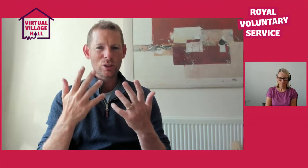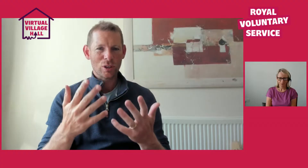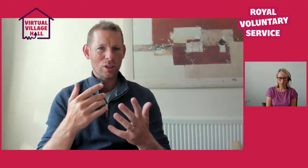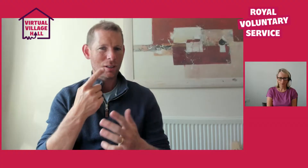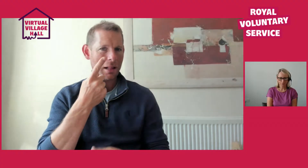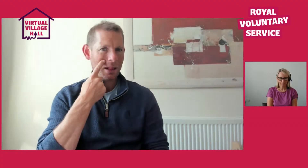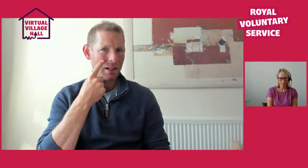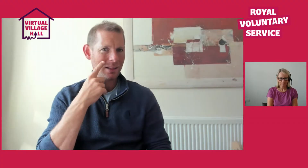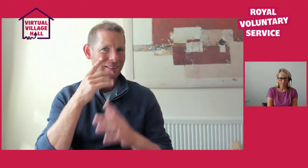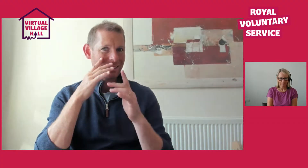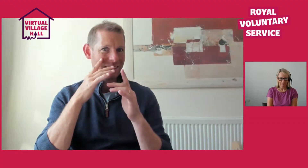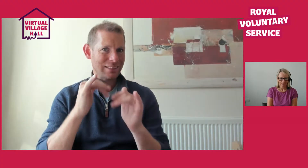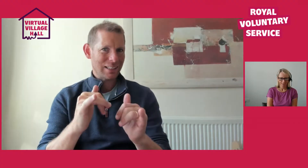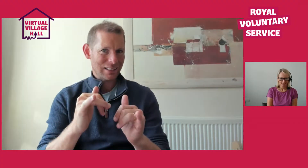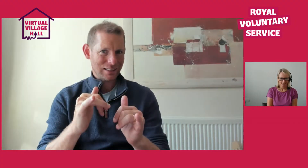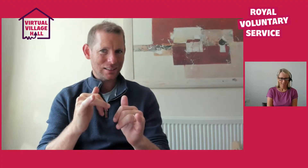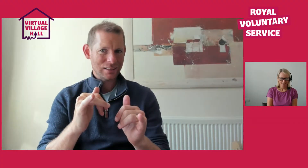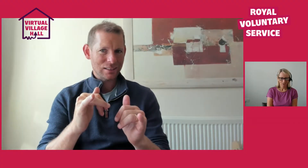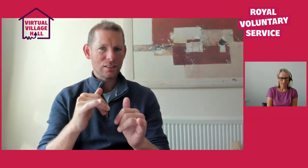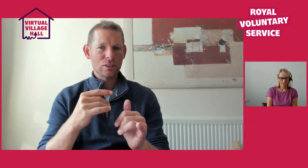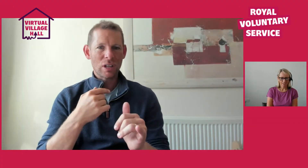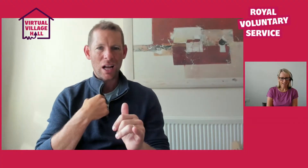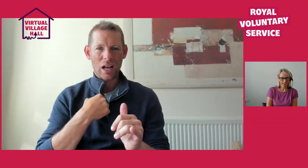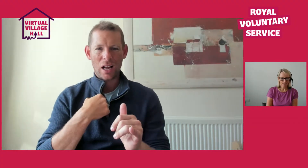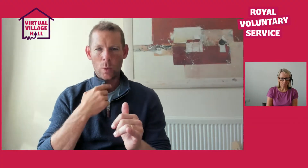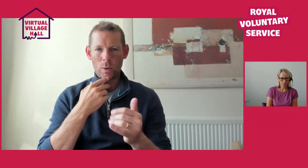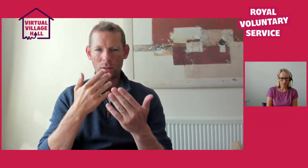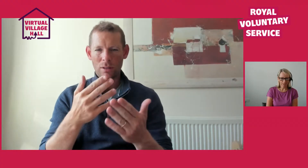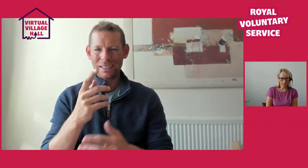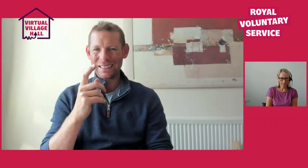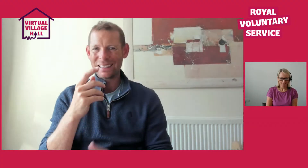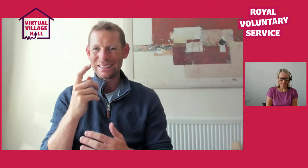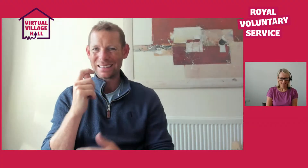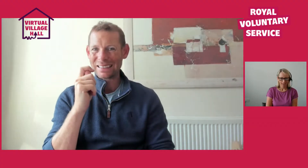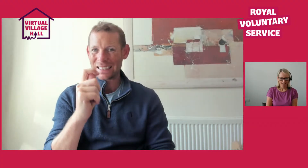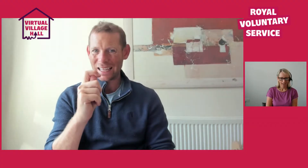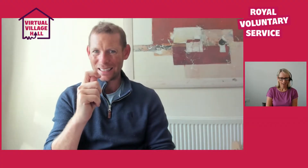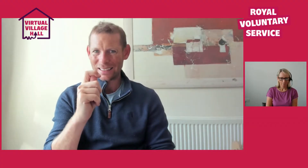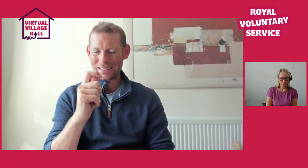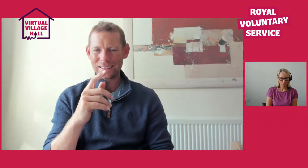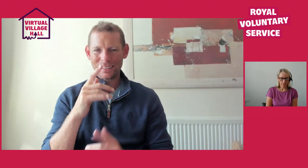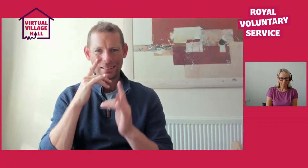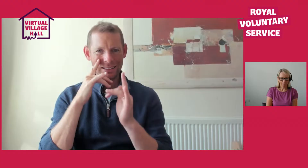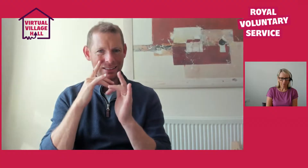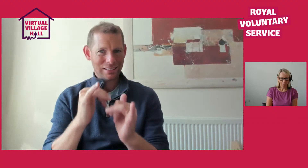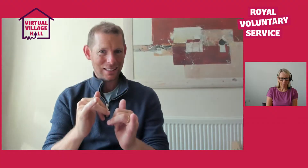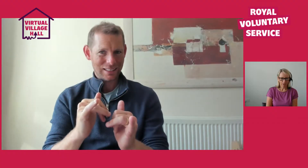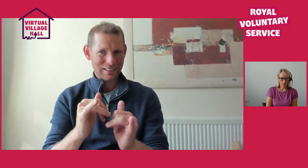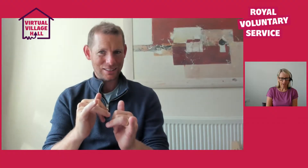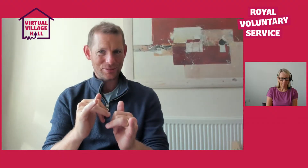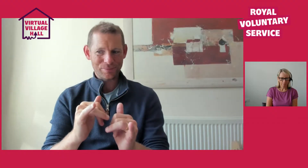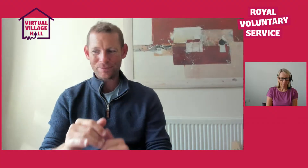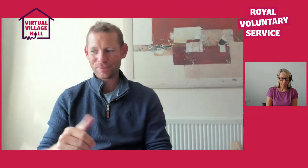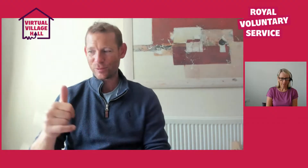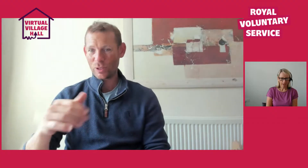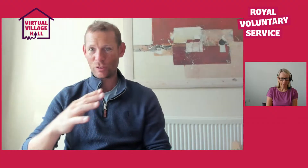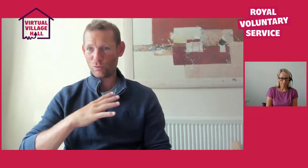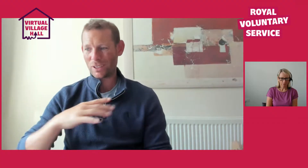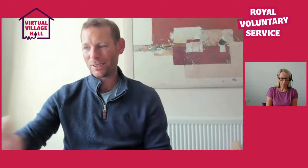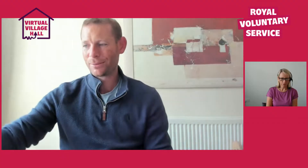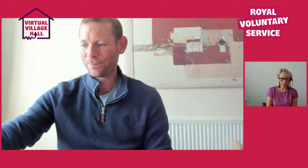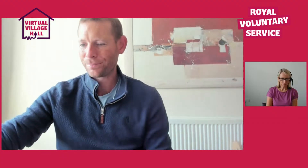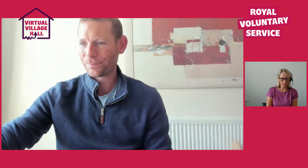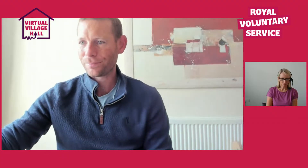Perfect. Good. Now here's a test for you. I'm going to give you